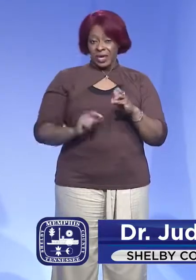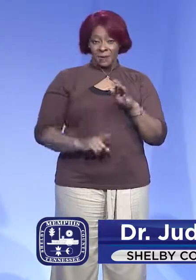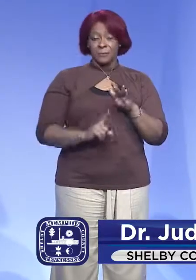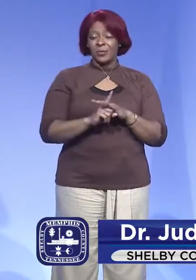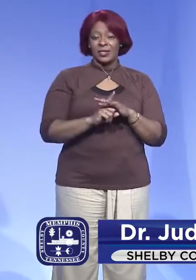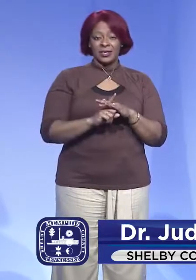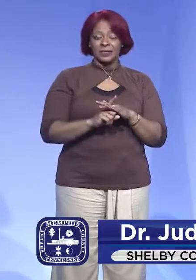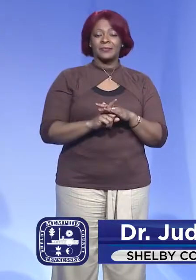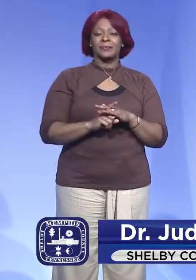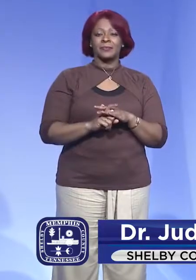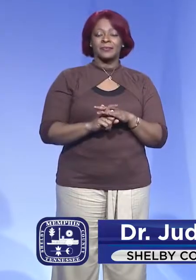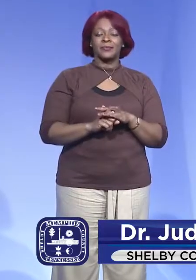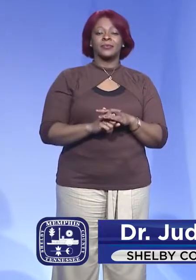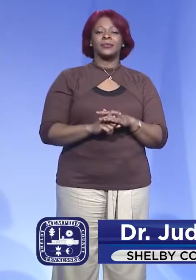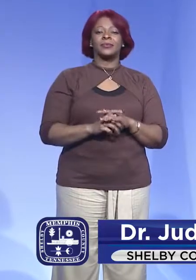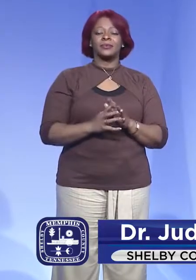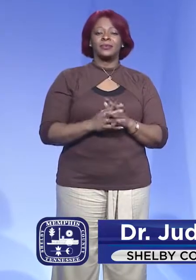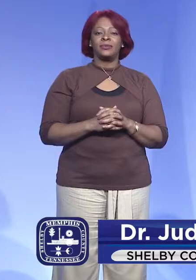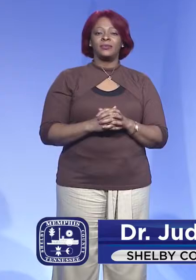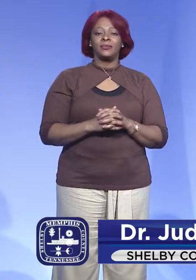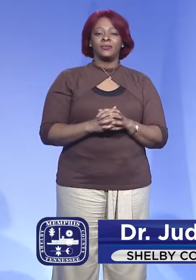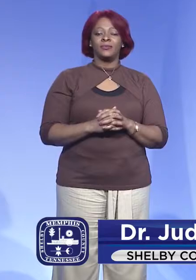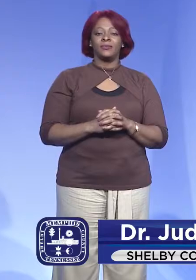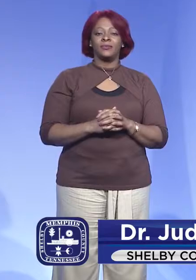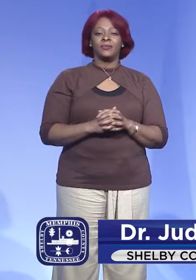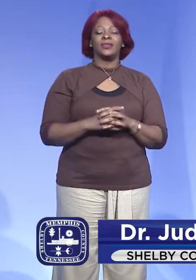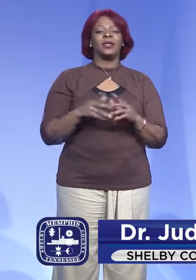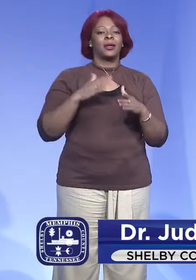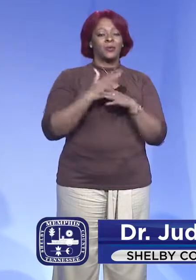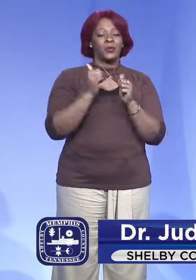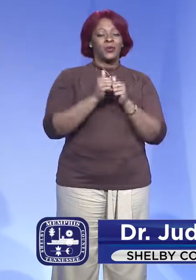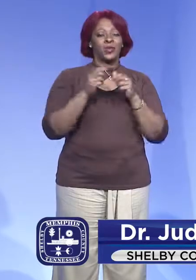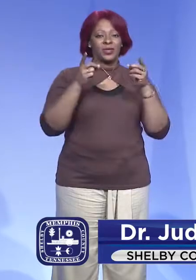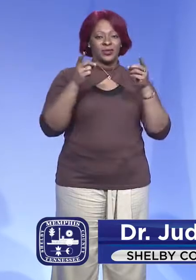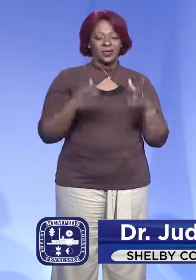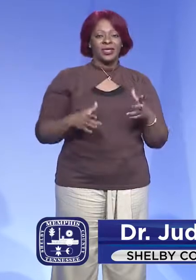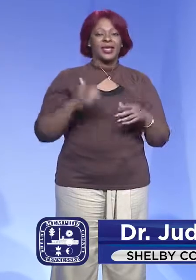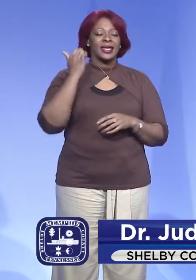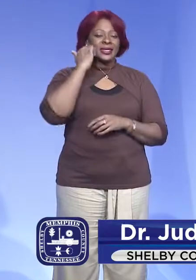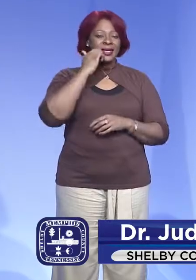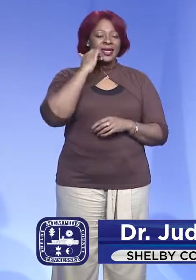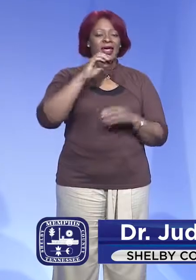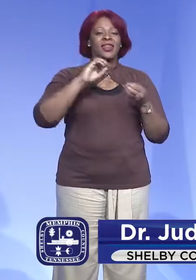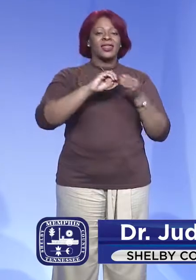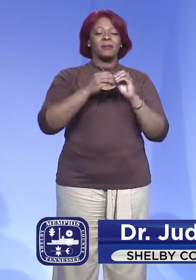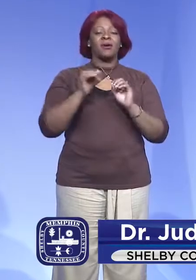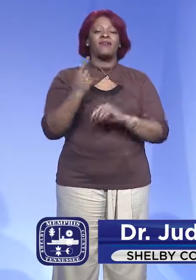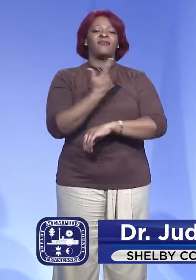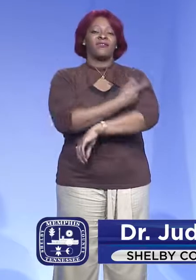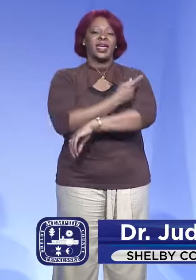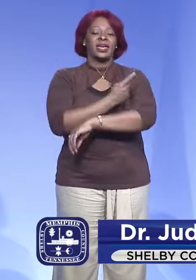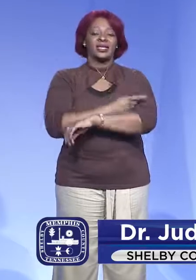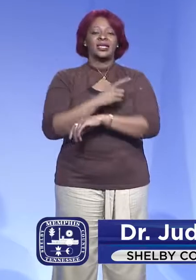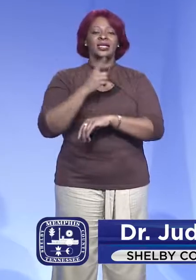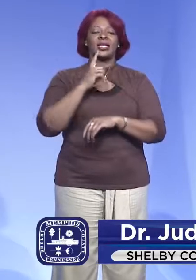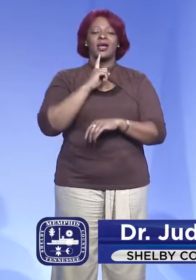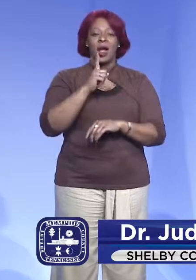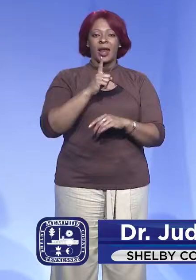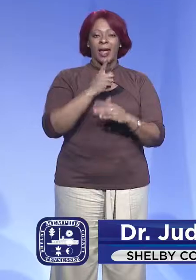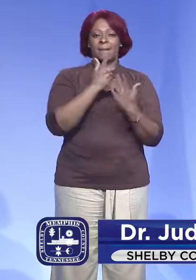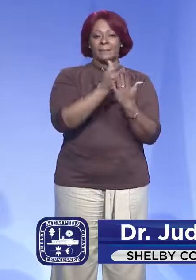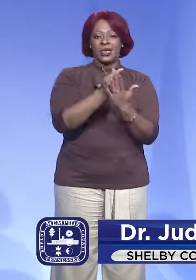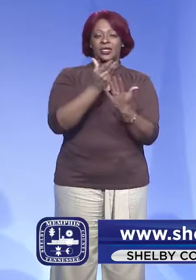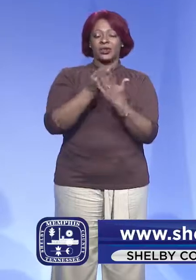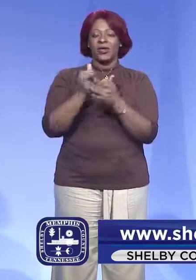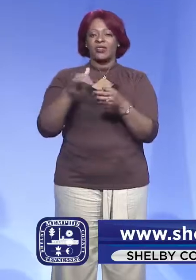was that as I'm sharing with the director daily the number of vaccines that are administered